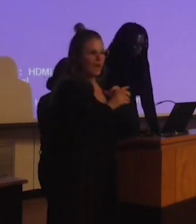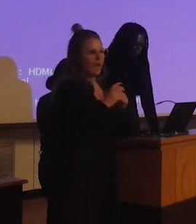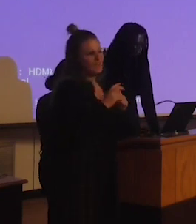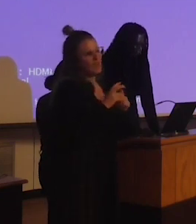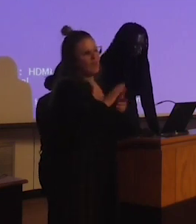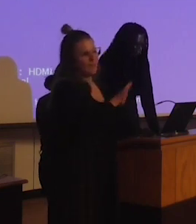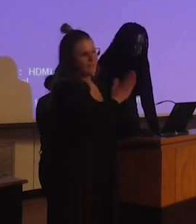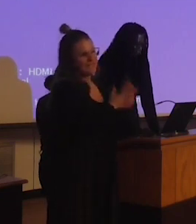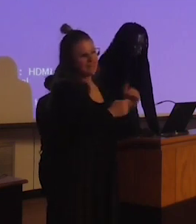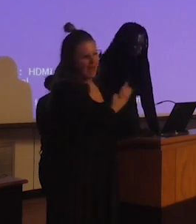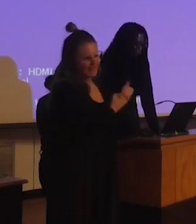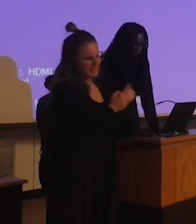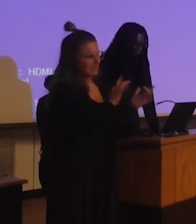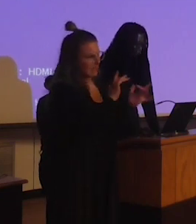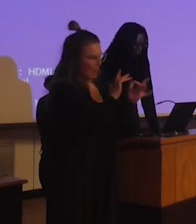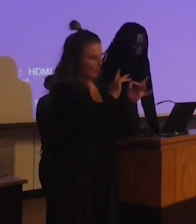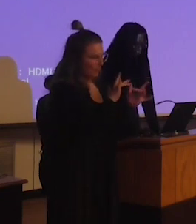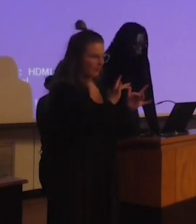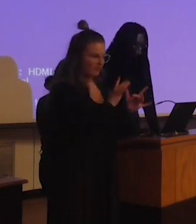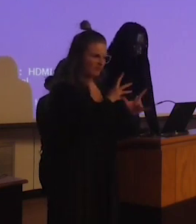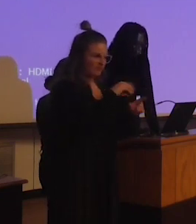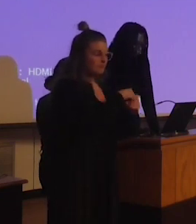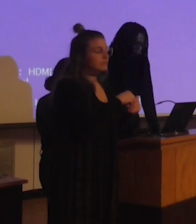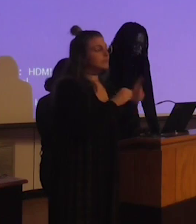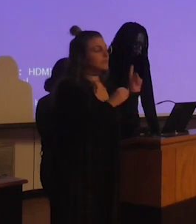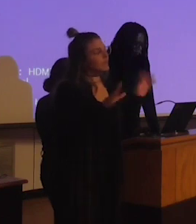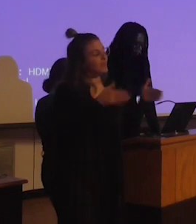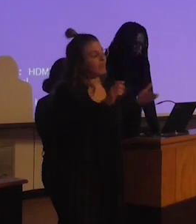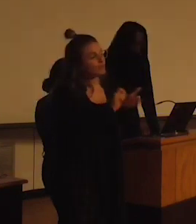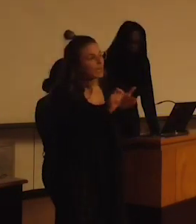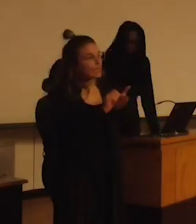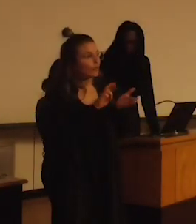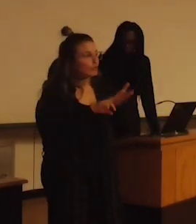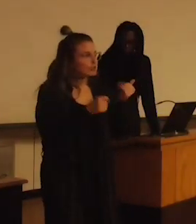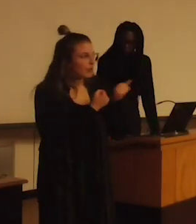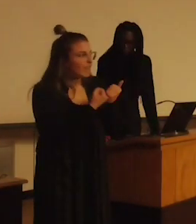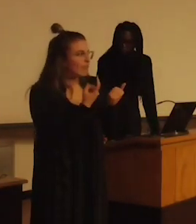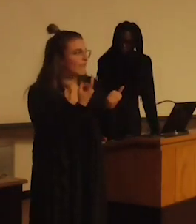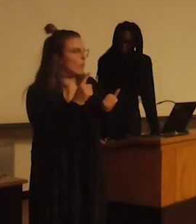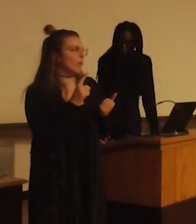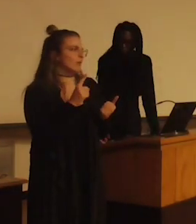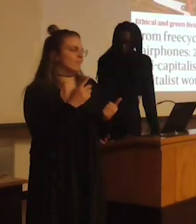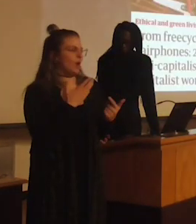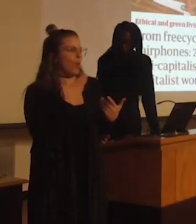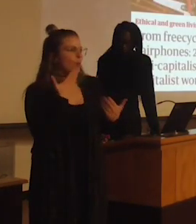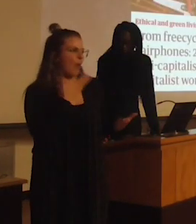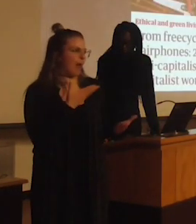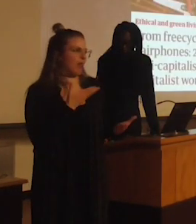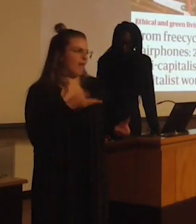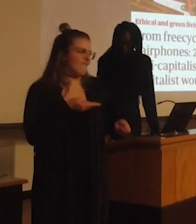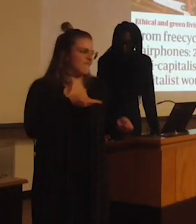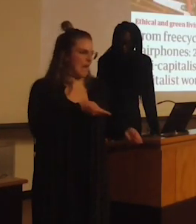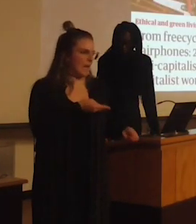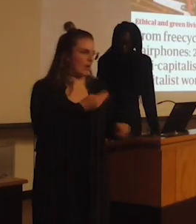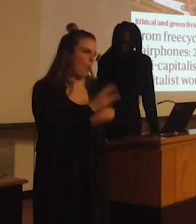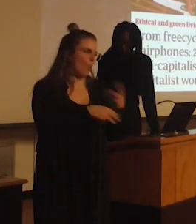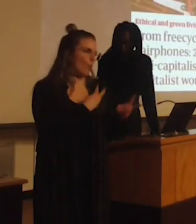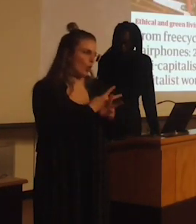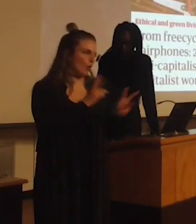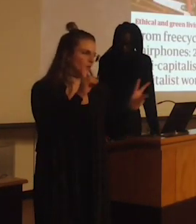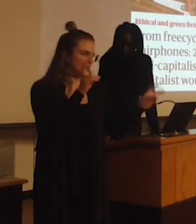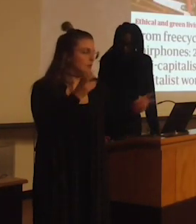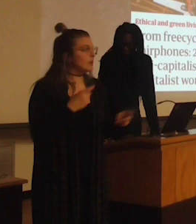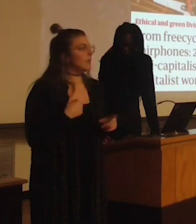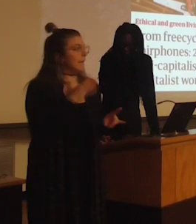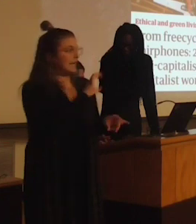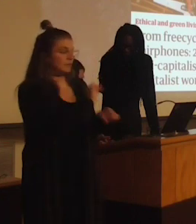In addition, he provides writing and research support for a well-fed world. His work